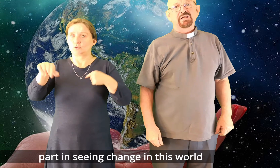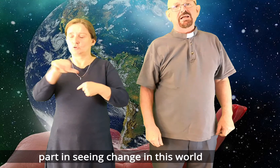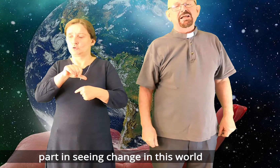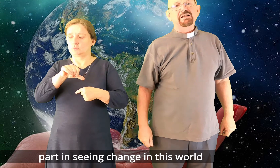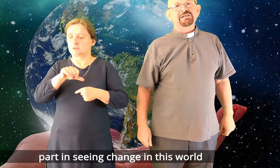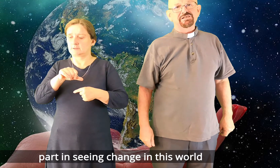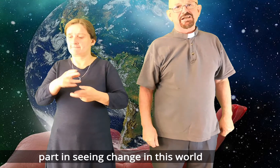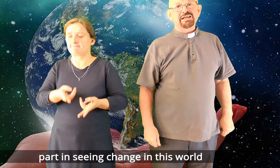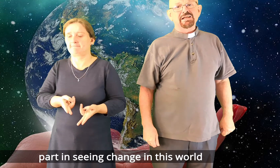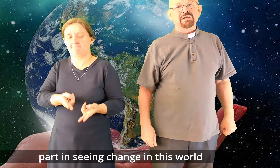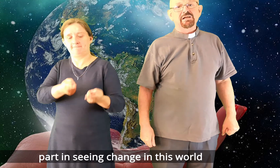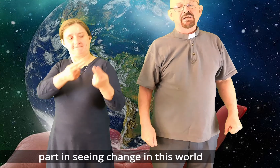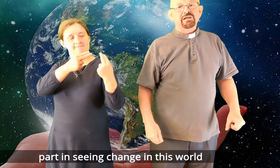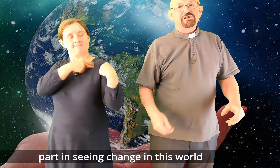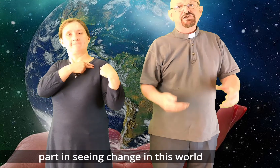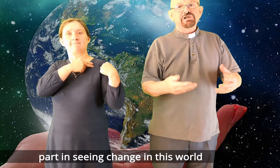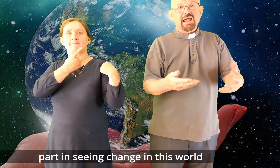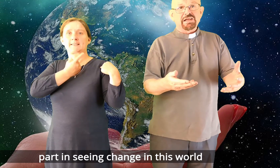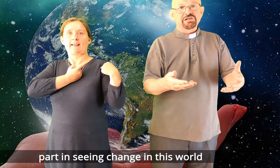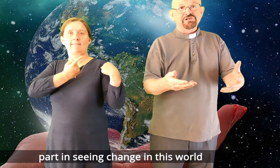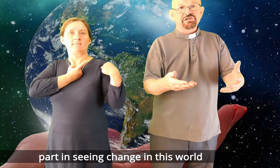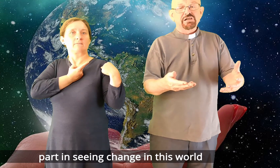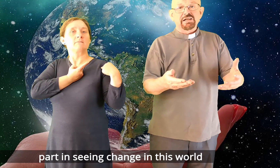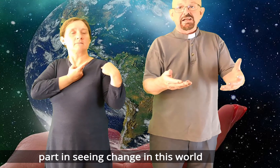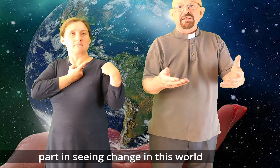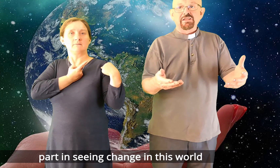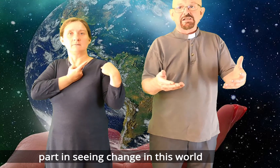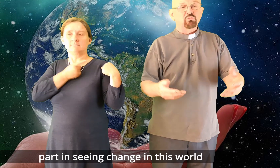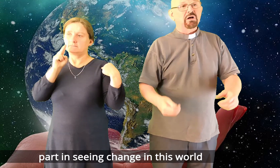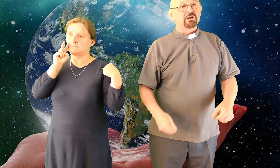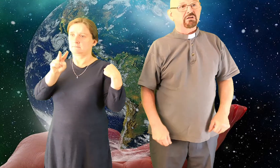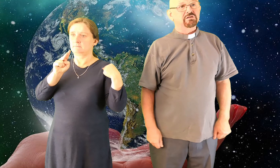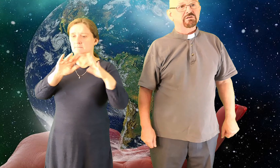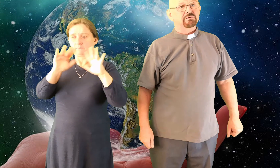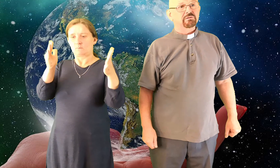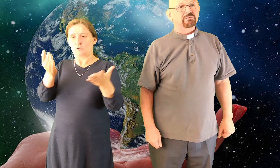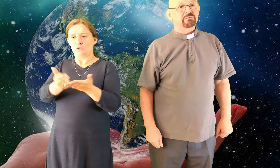in seeing change in this world.